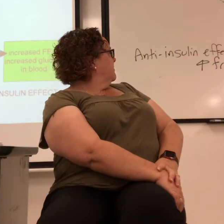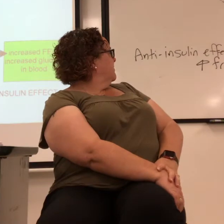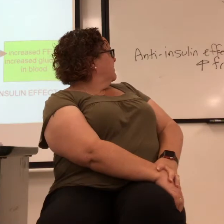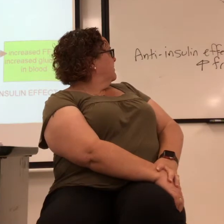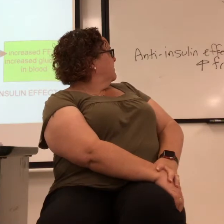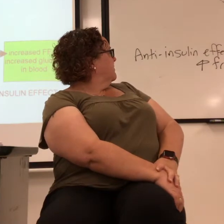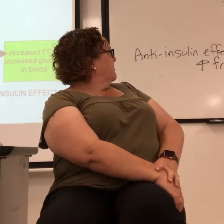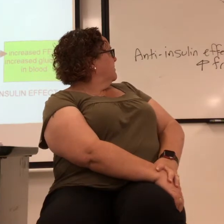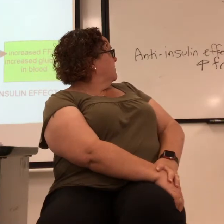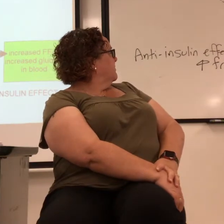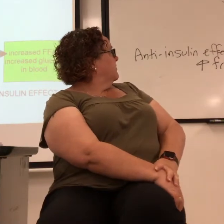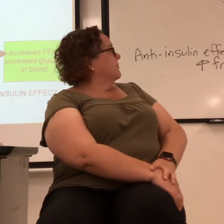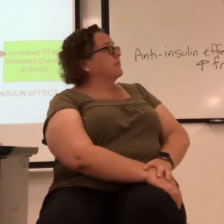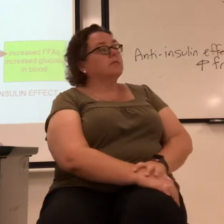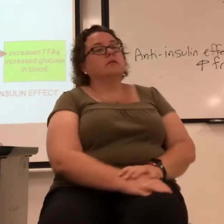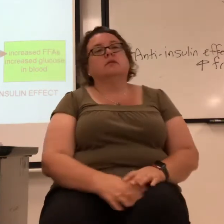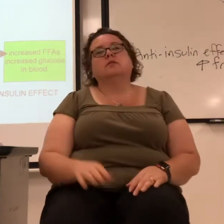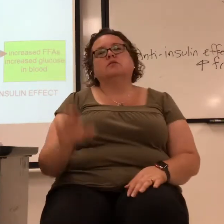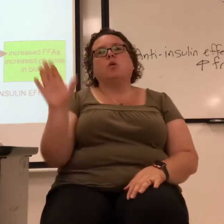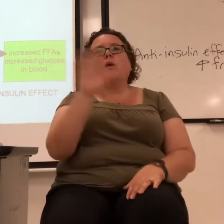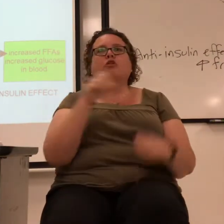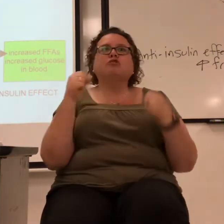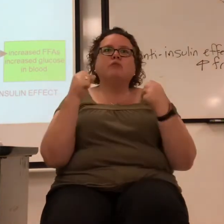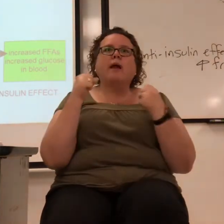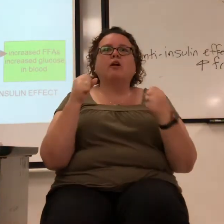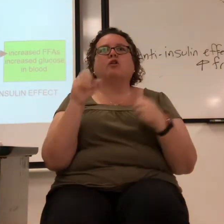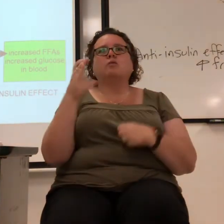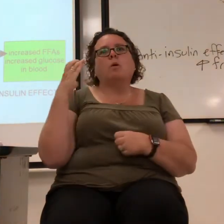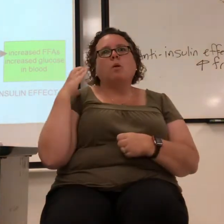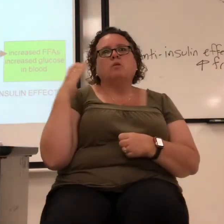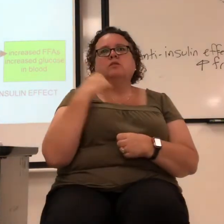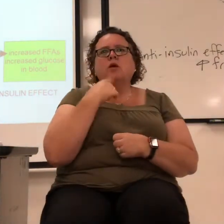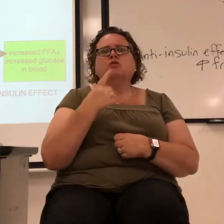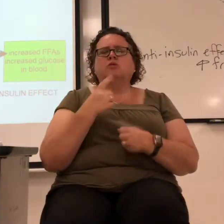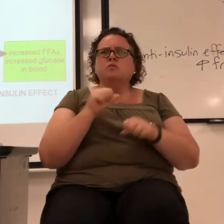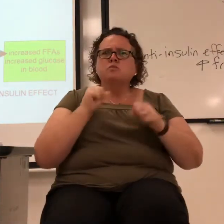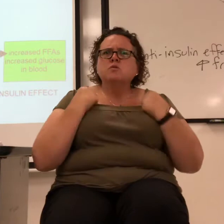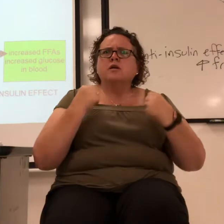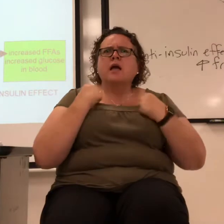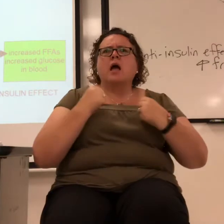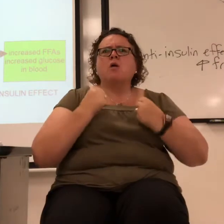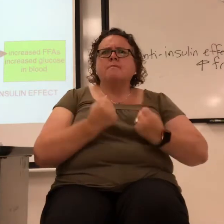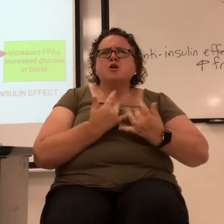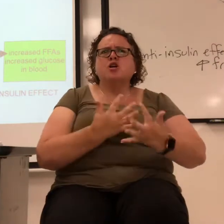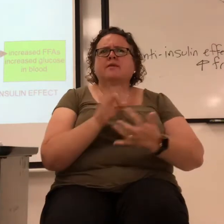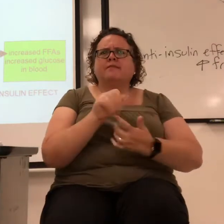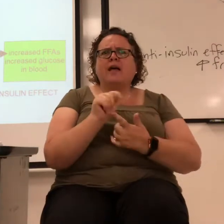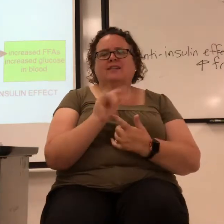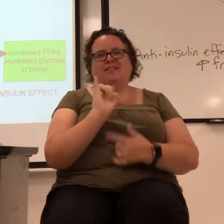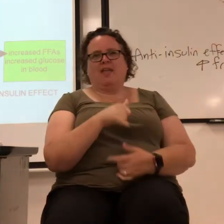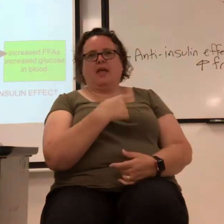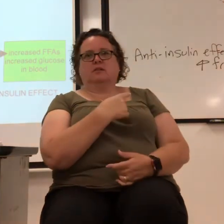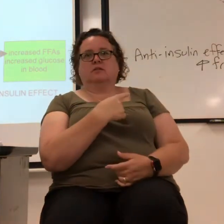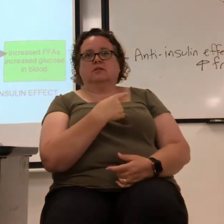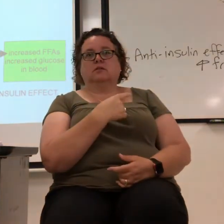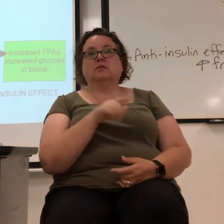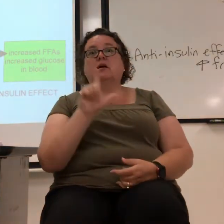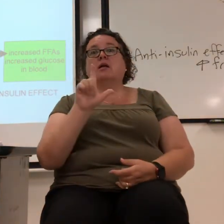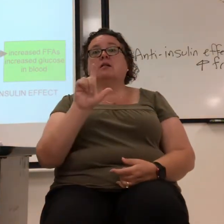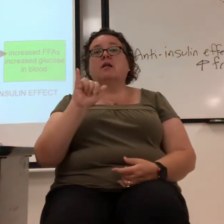So when you're, I don't know, a trainer or a coach saying, work out, burn fat, that's the fat. Lipase can break that